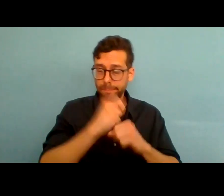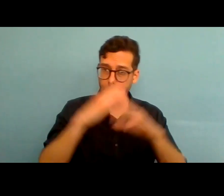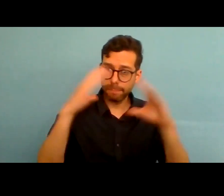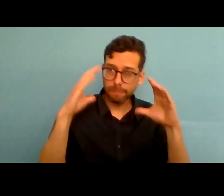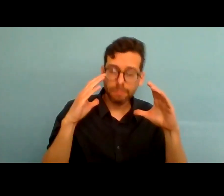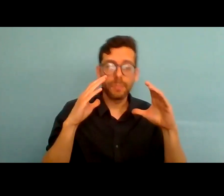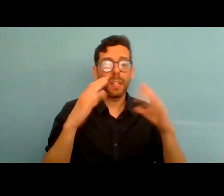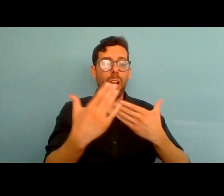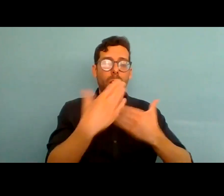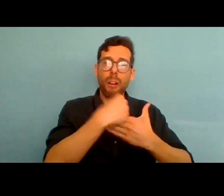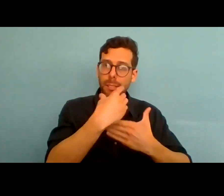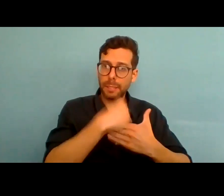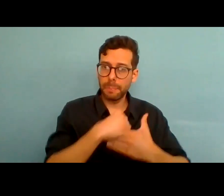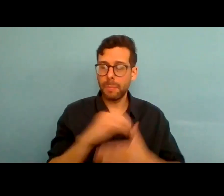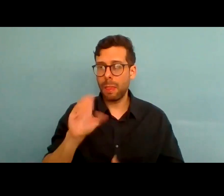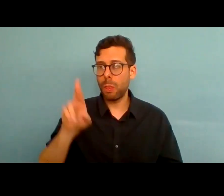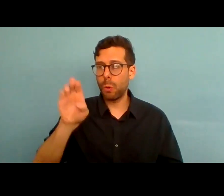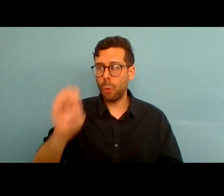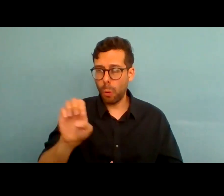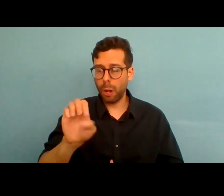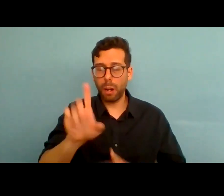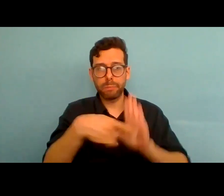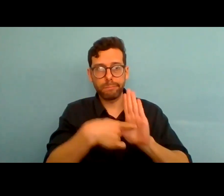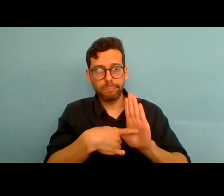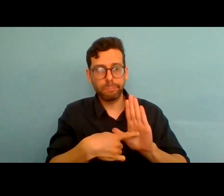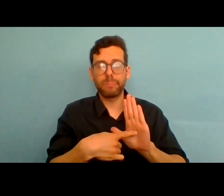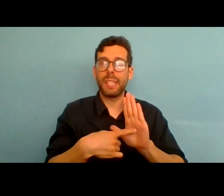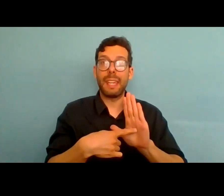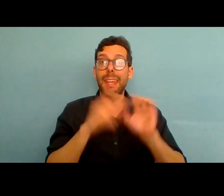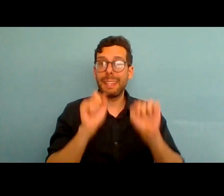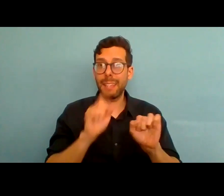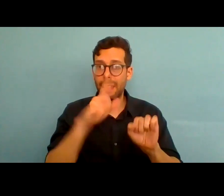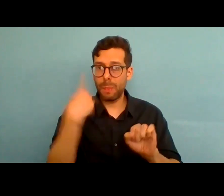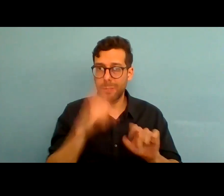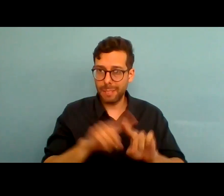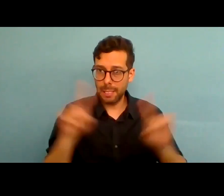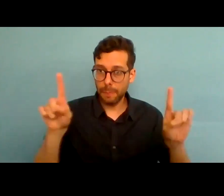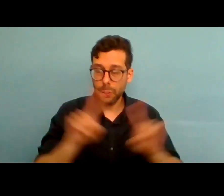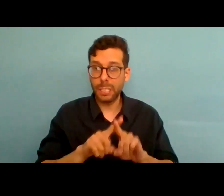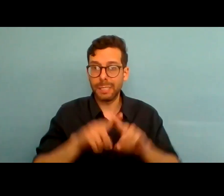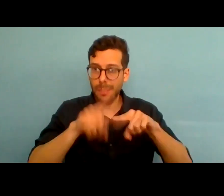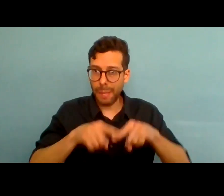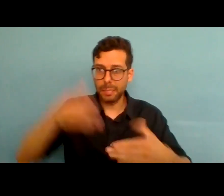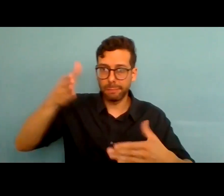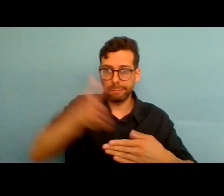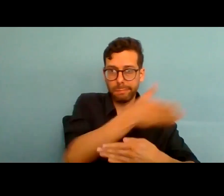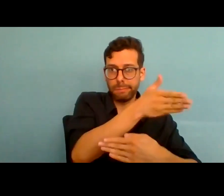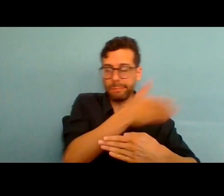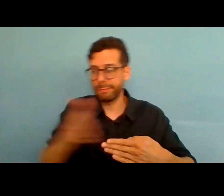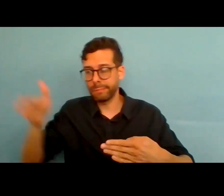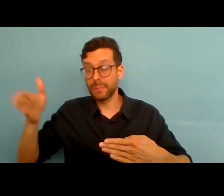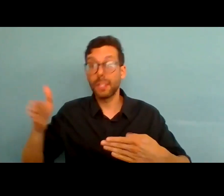of autism, of course, we know it can look very different across the whole spectrum. But at its core, you're looking